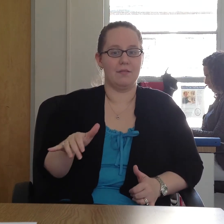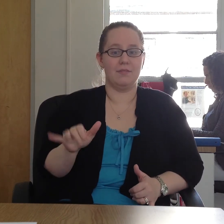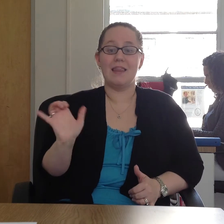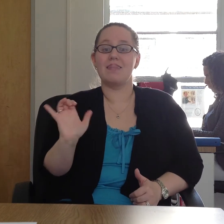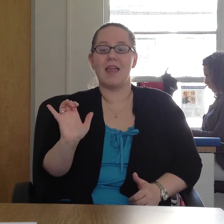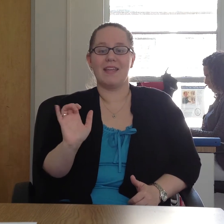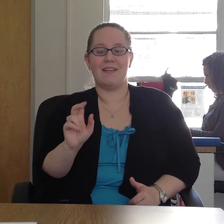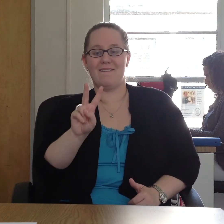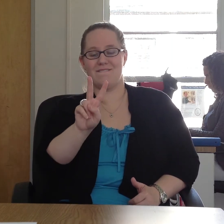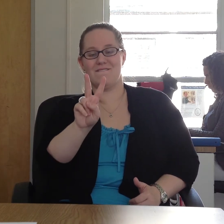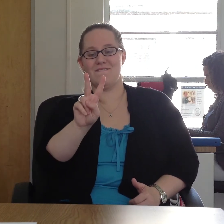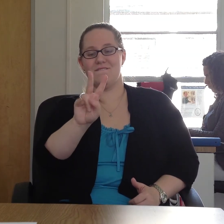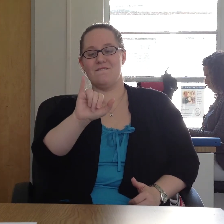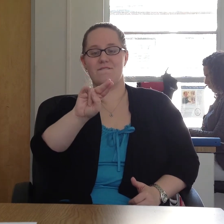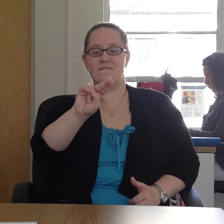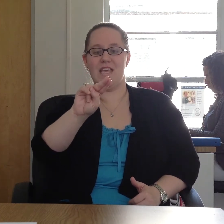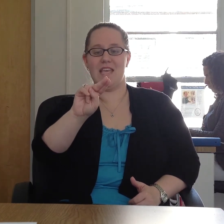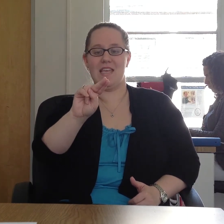as a preservative in foods.